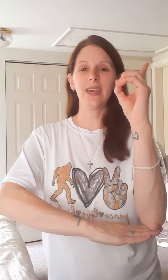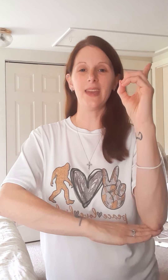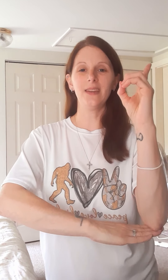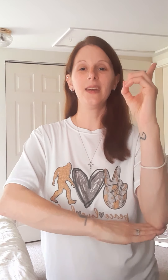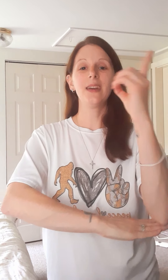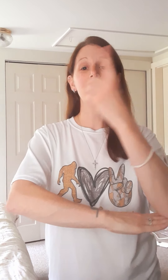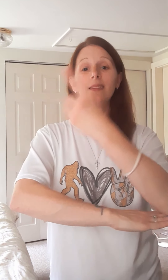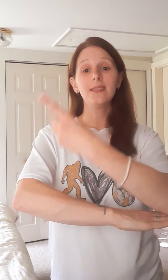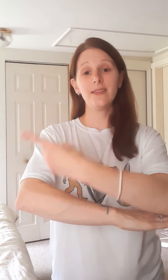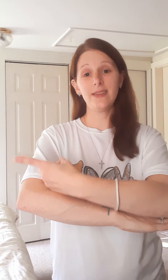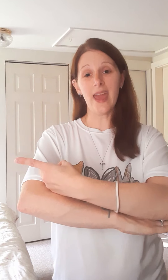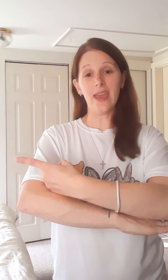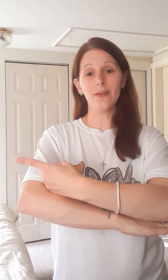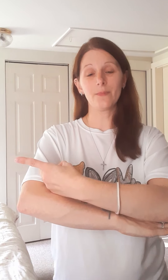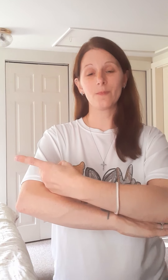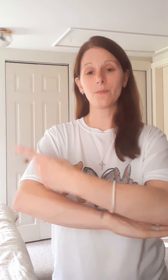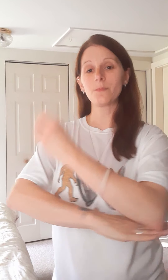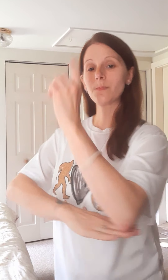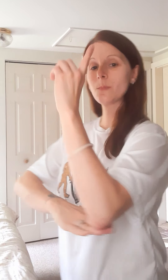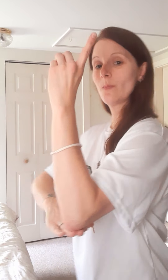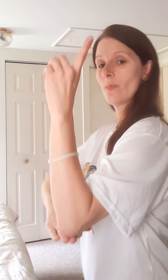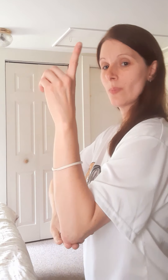Again, day.